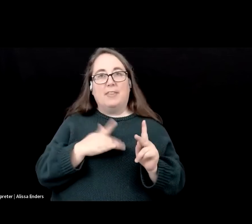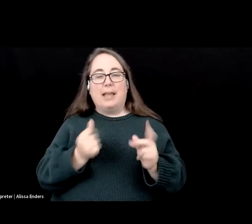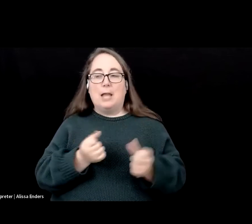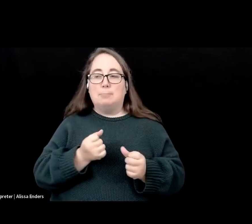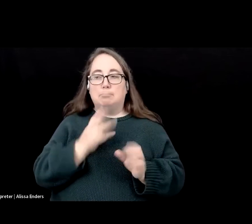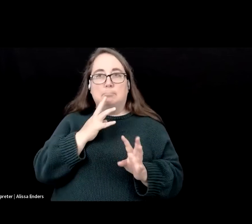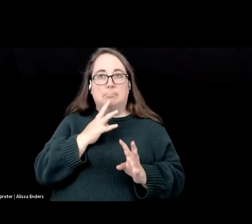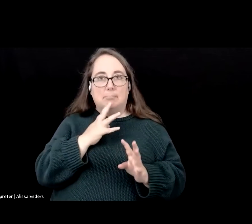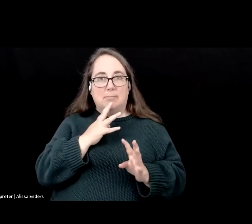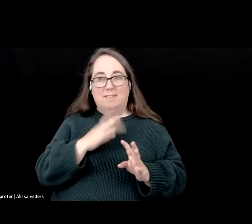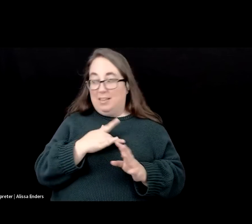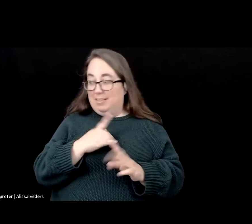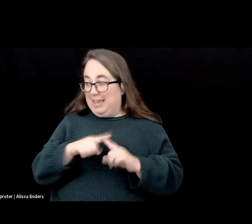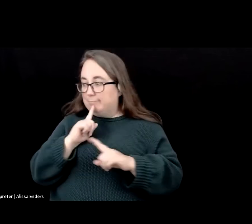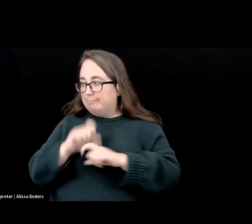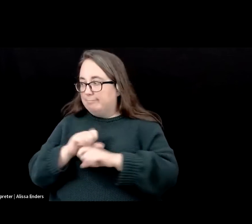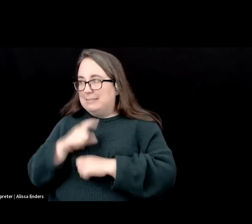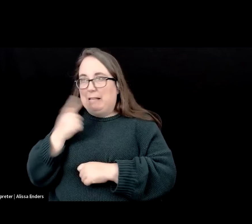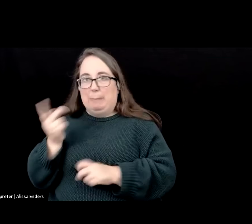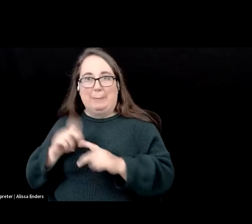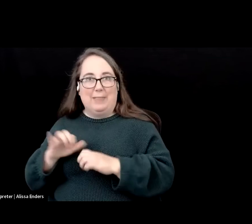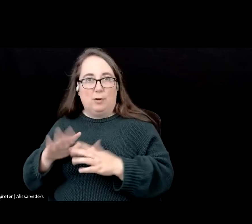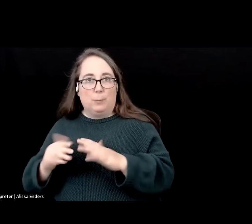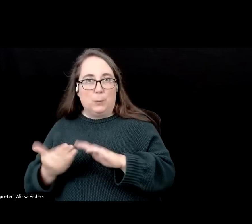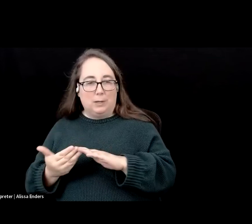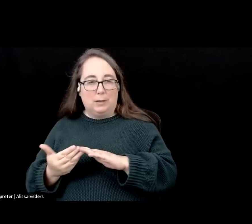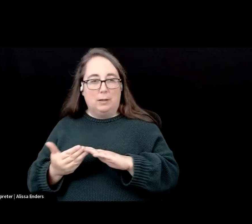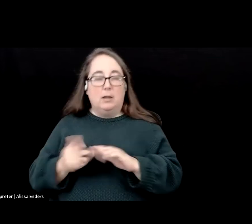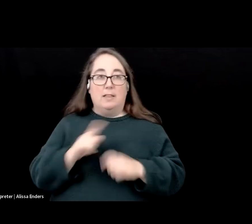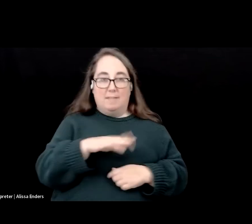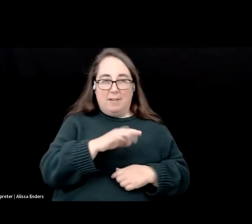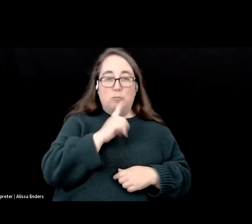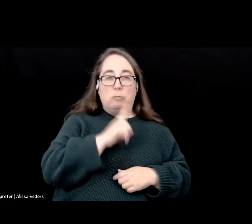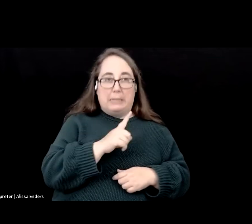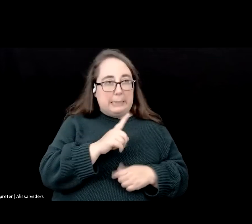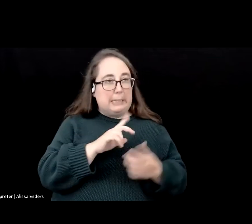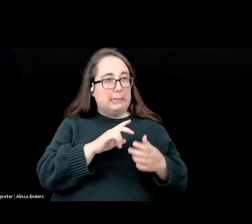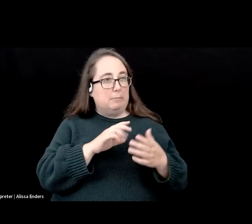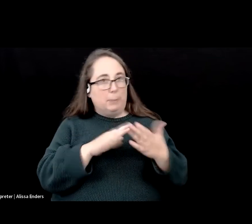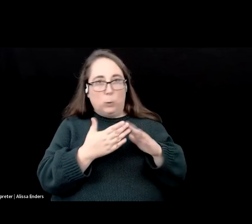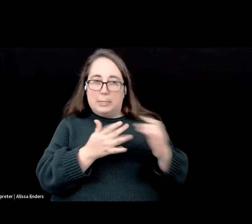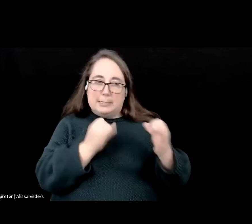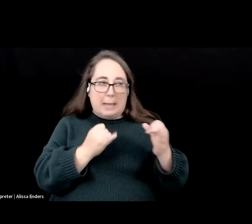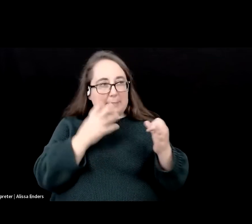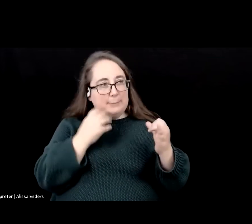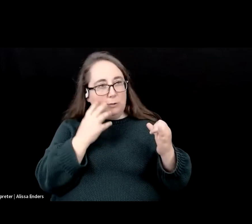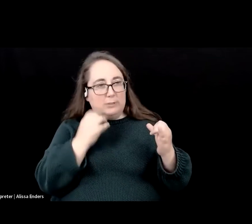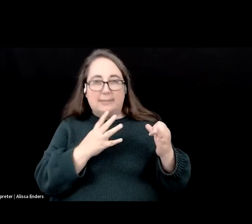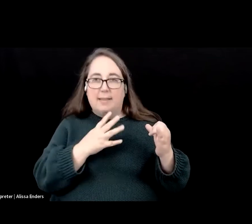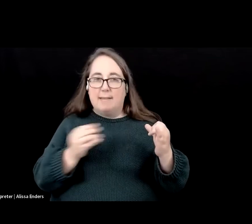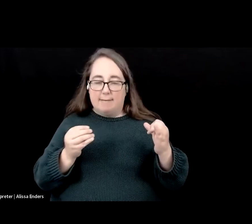they don't feel that they can say to people they know in person, where they can find real communities of people with shared experiences. And I